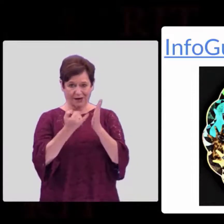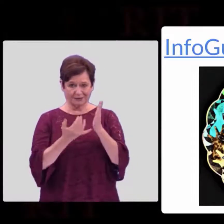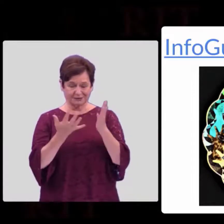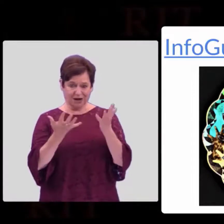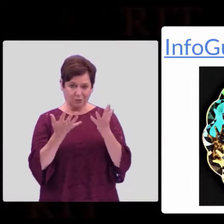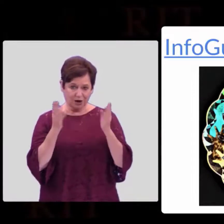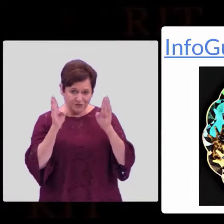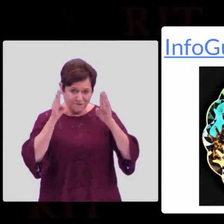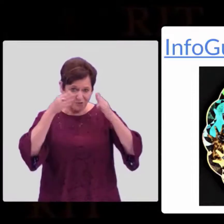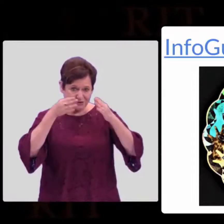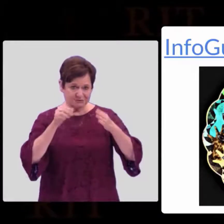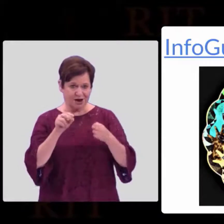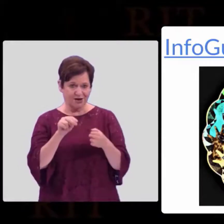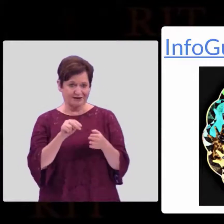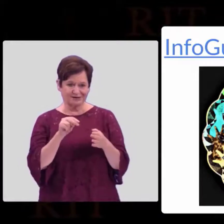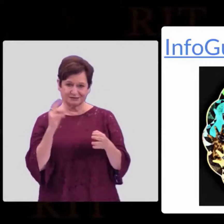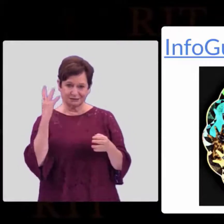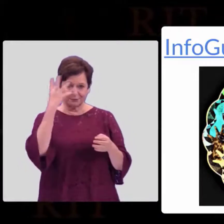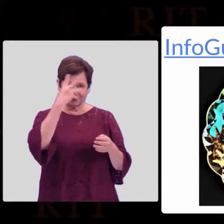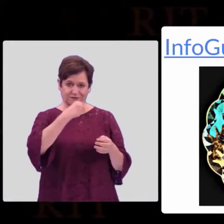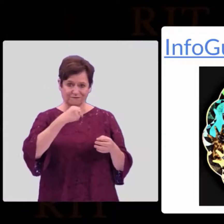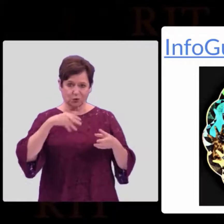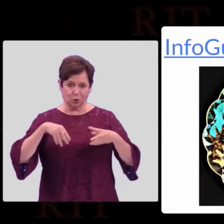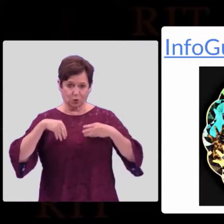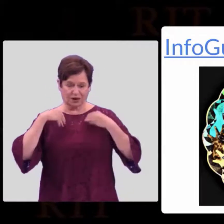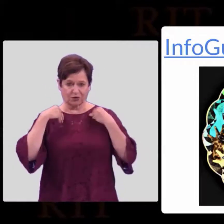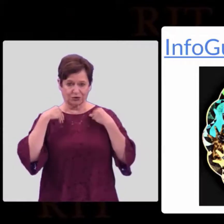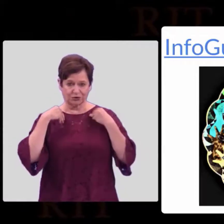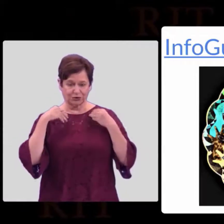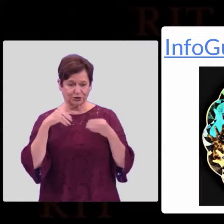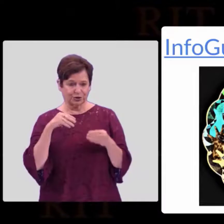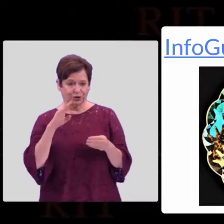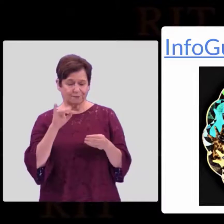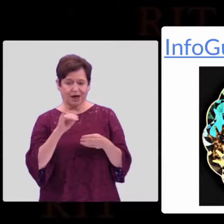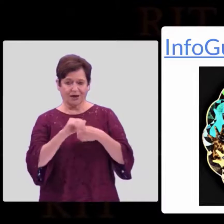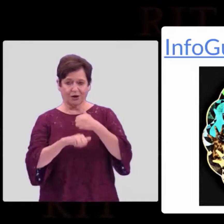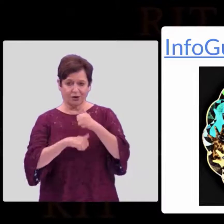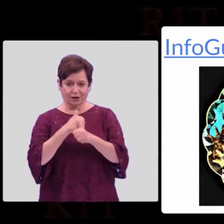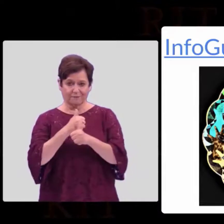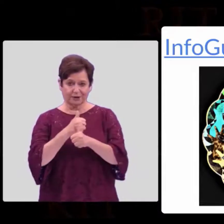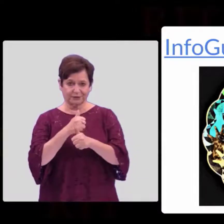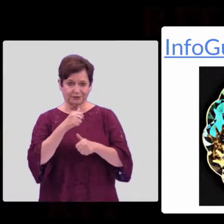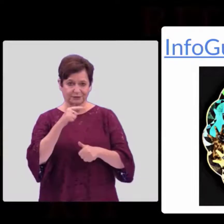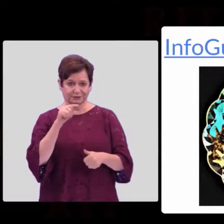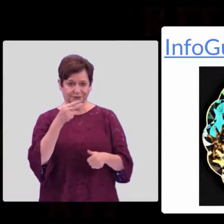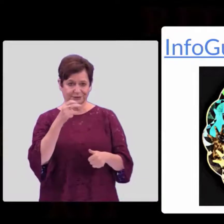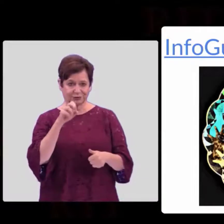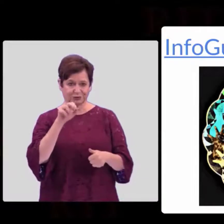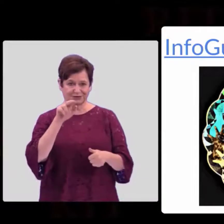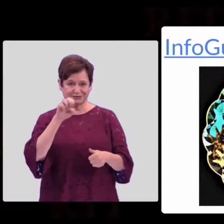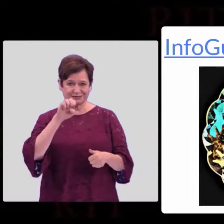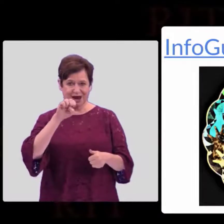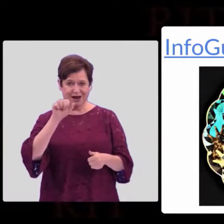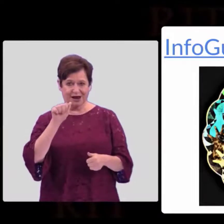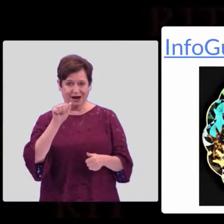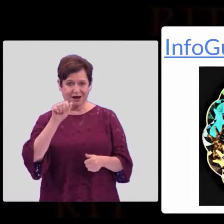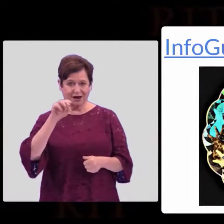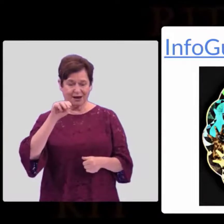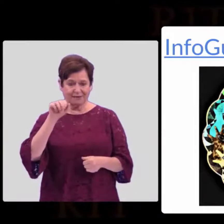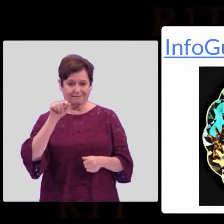Another artist I want to focus on is a beautiful quilt made by alumna